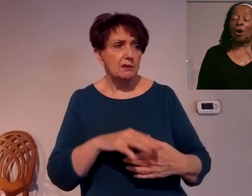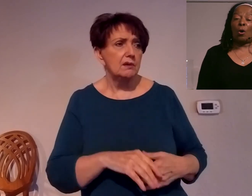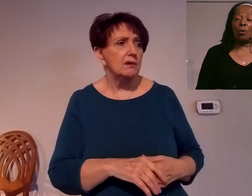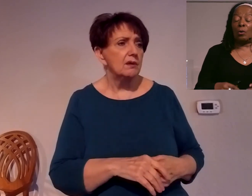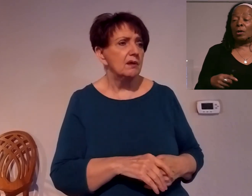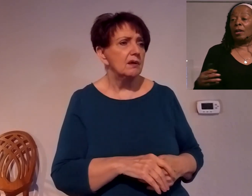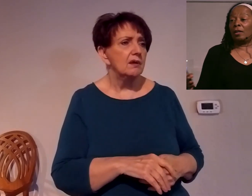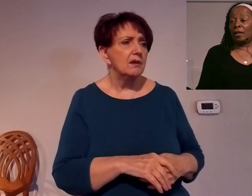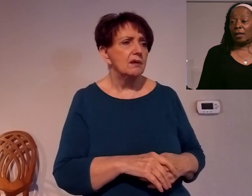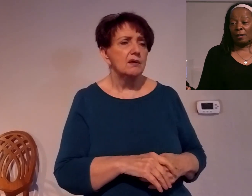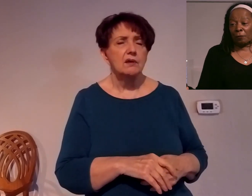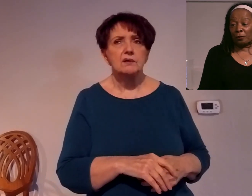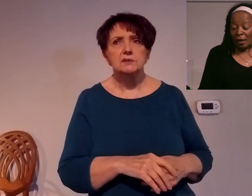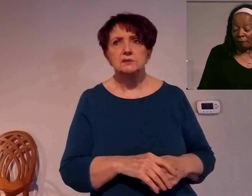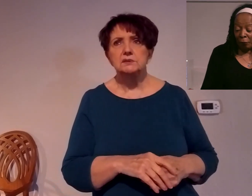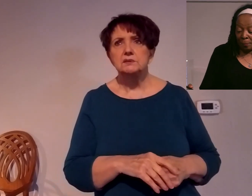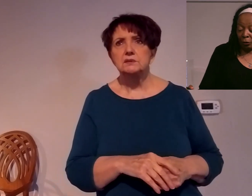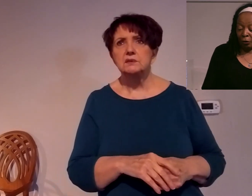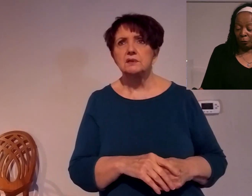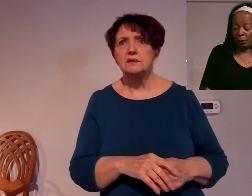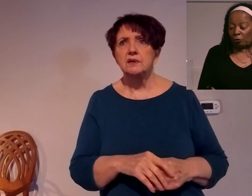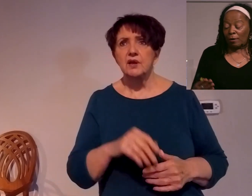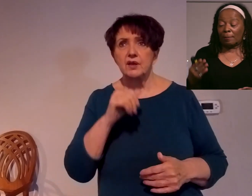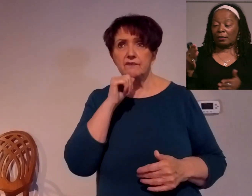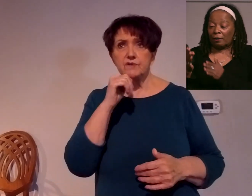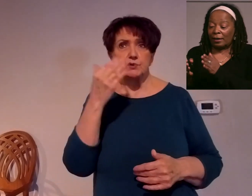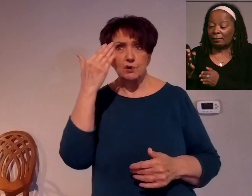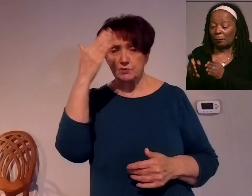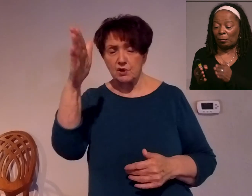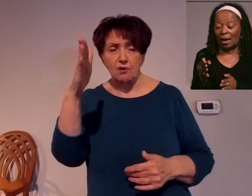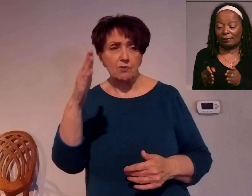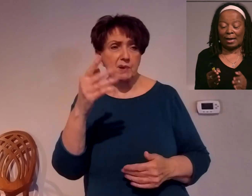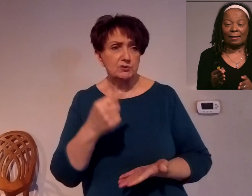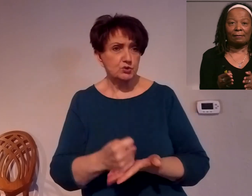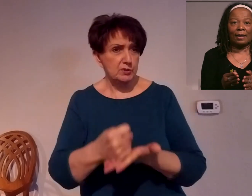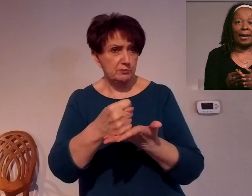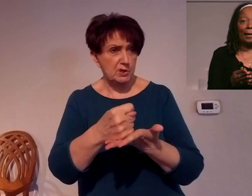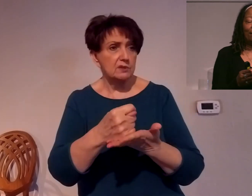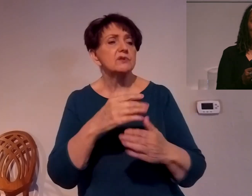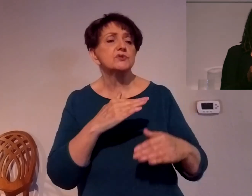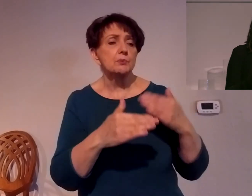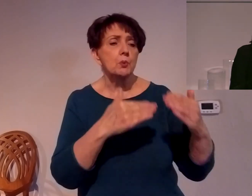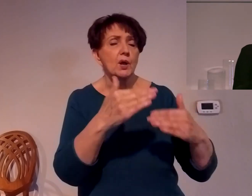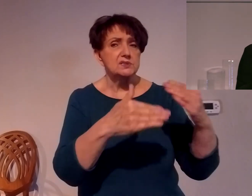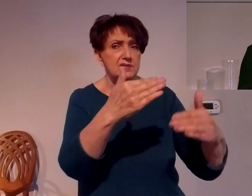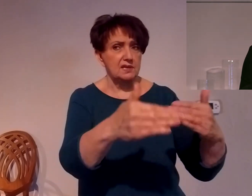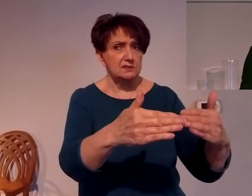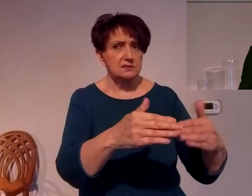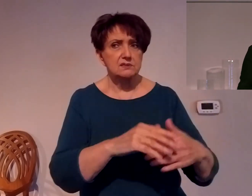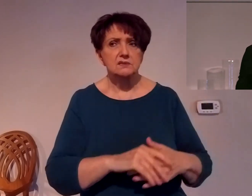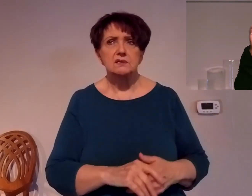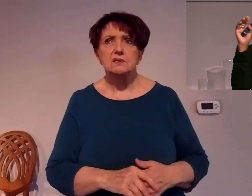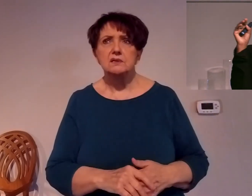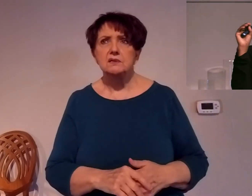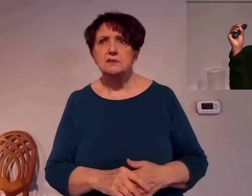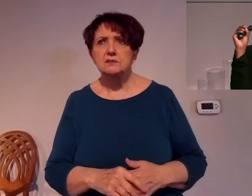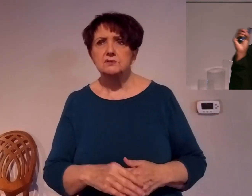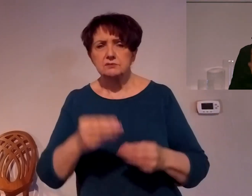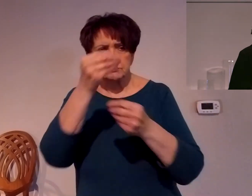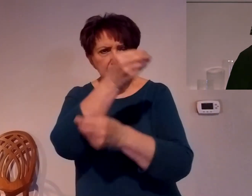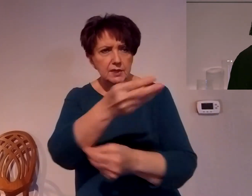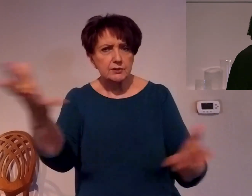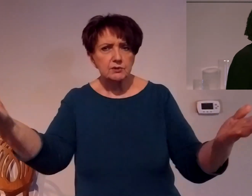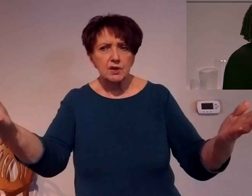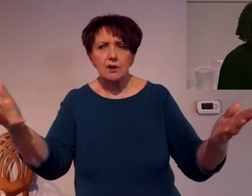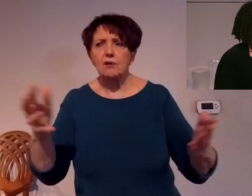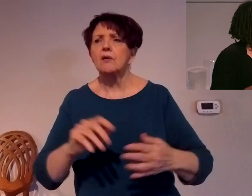And so, if you're not familiar with treatment, there is a process. And just a reminder for those